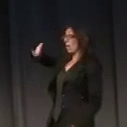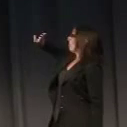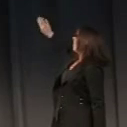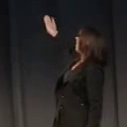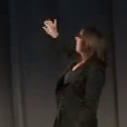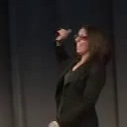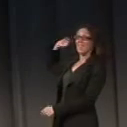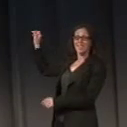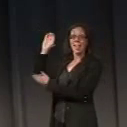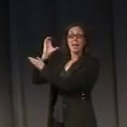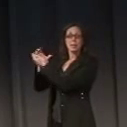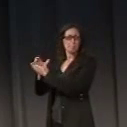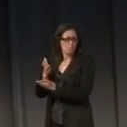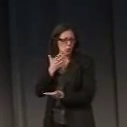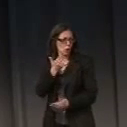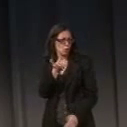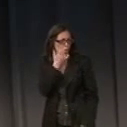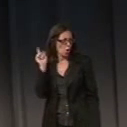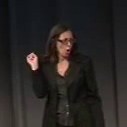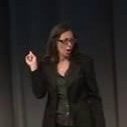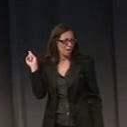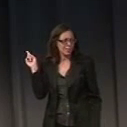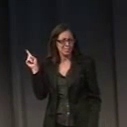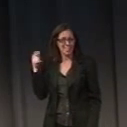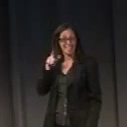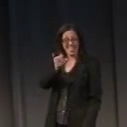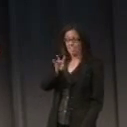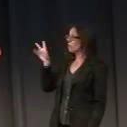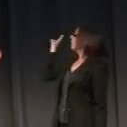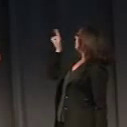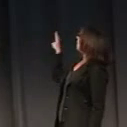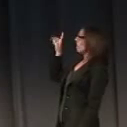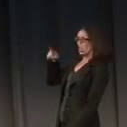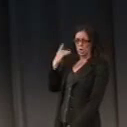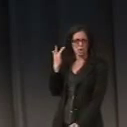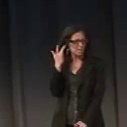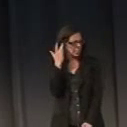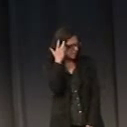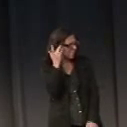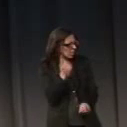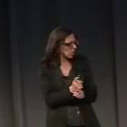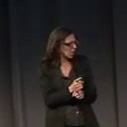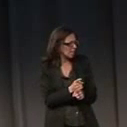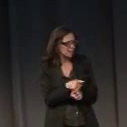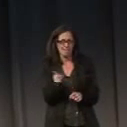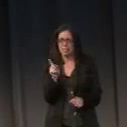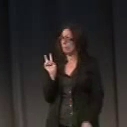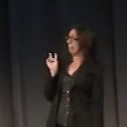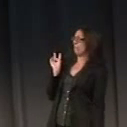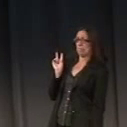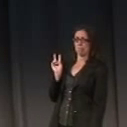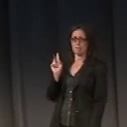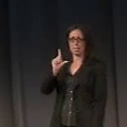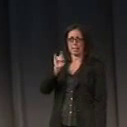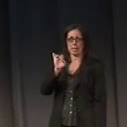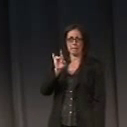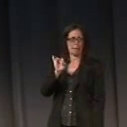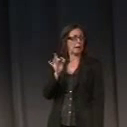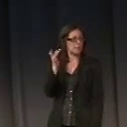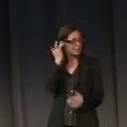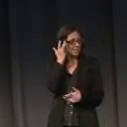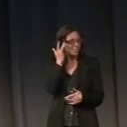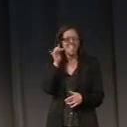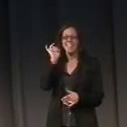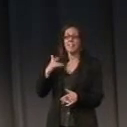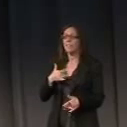first looked at this, she seems a little sick. Doesn't she seem a little ill? And that feeling, like it hits you right in your gut right away, where